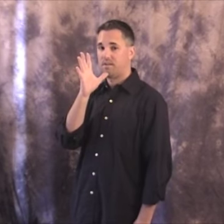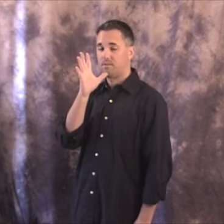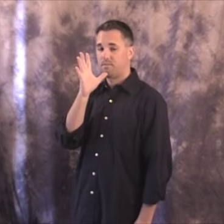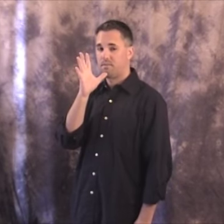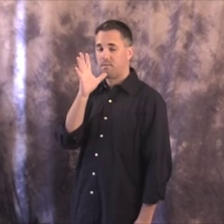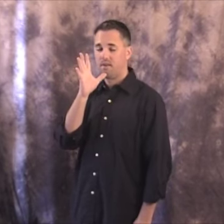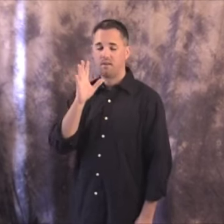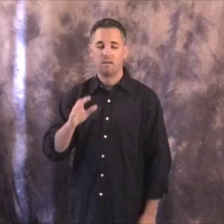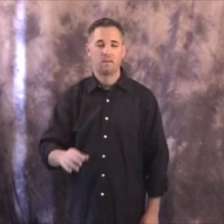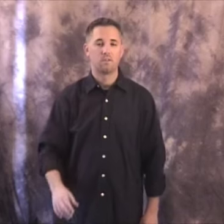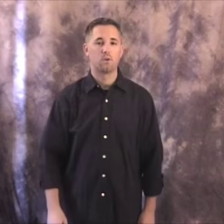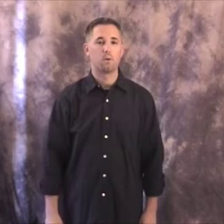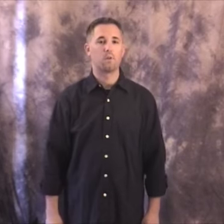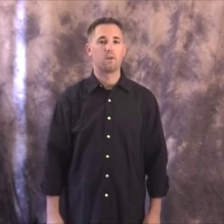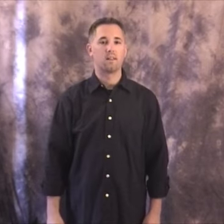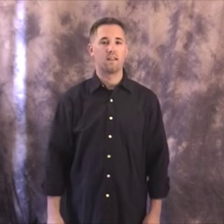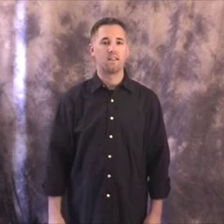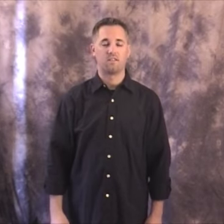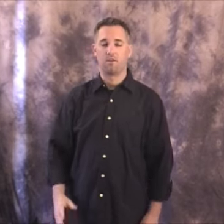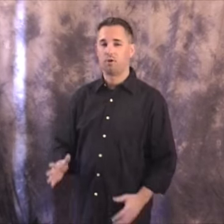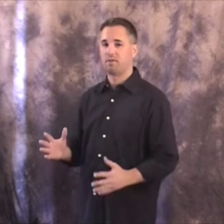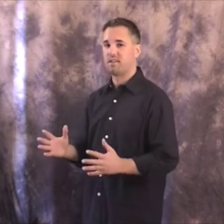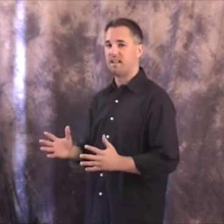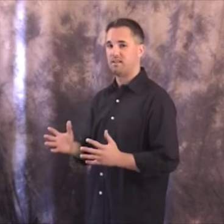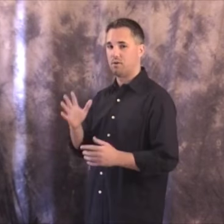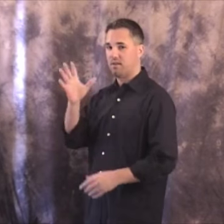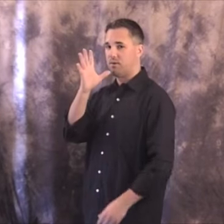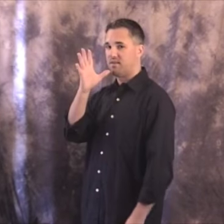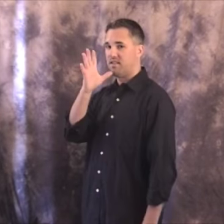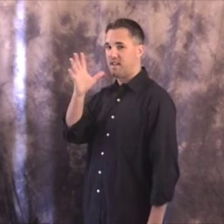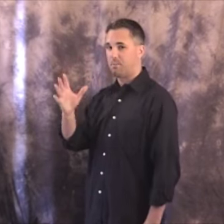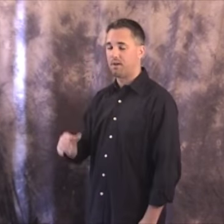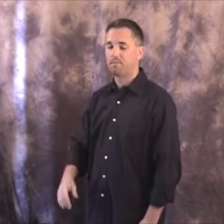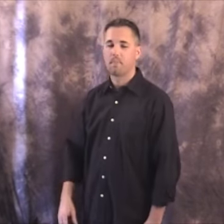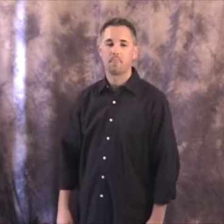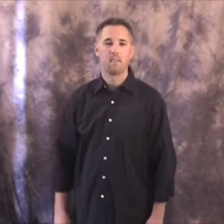twice. So it will look like this, and I'll turn slightly so that you can see the tapping.